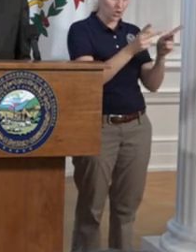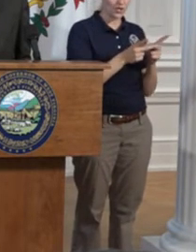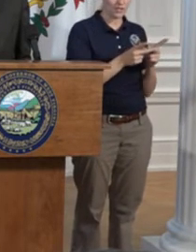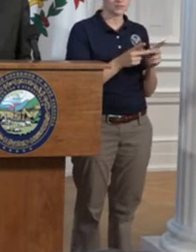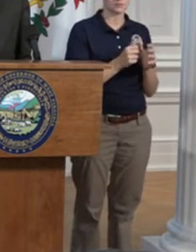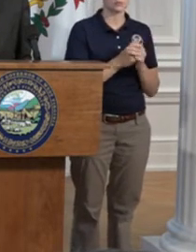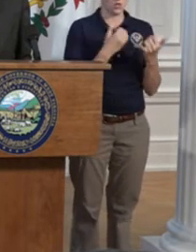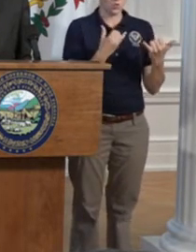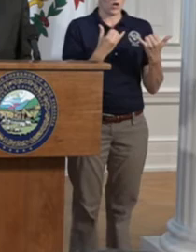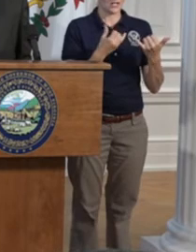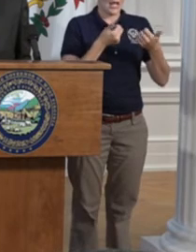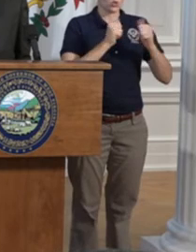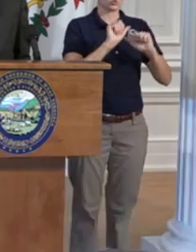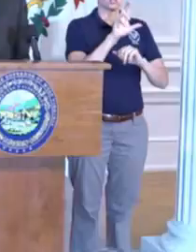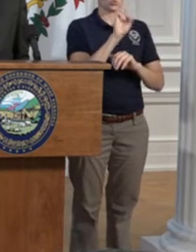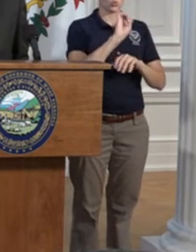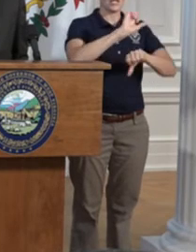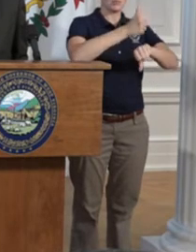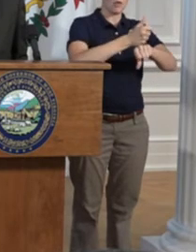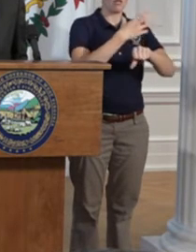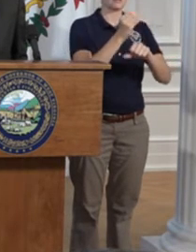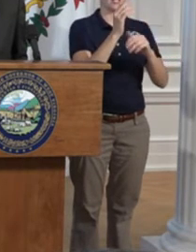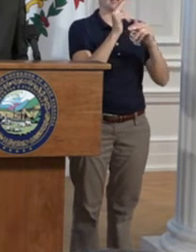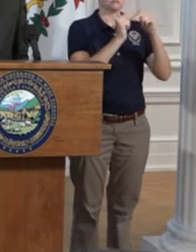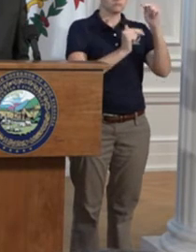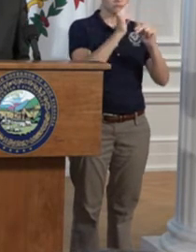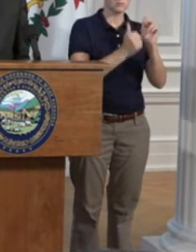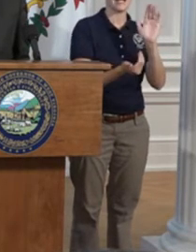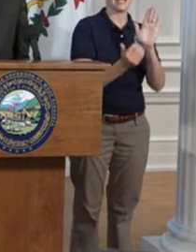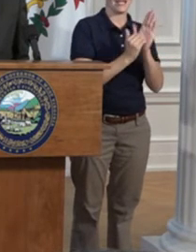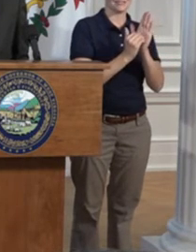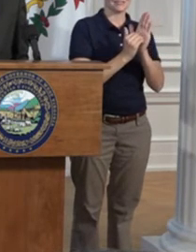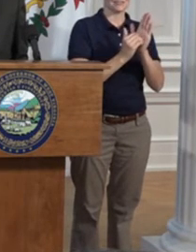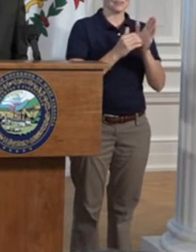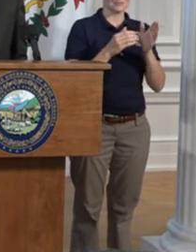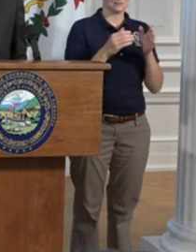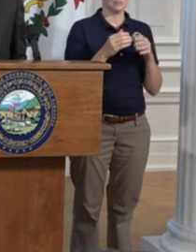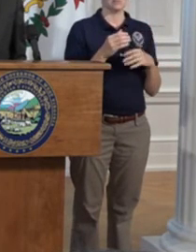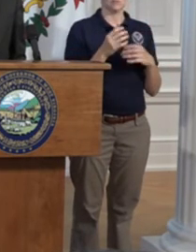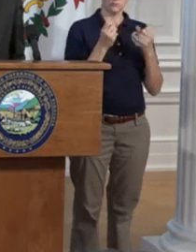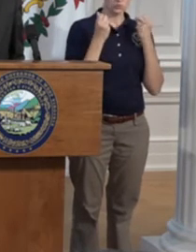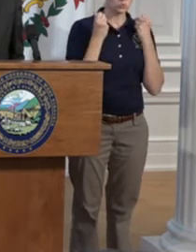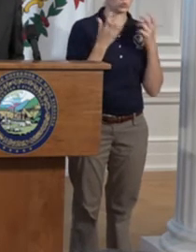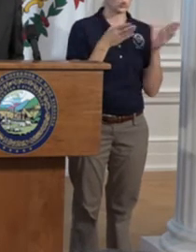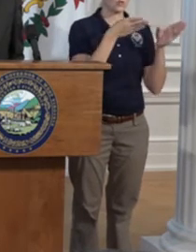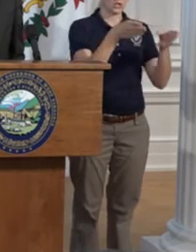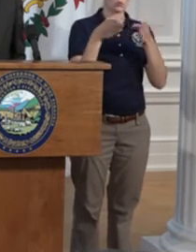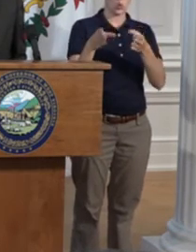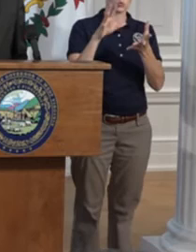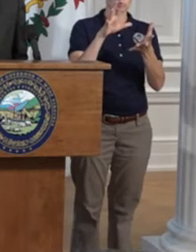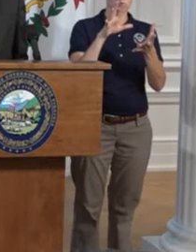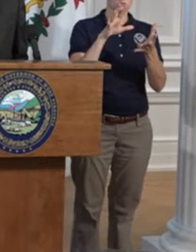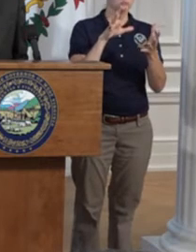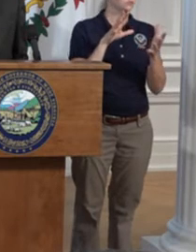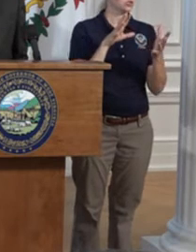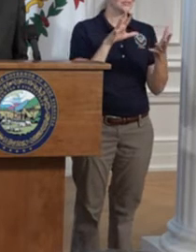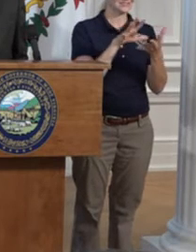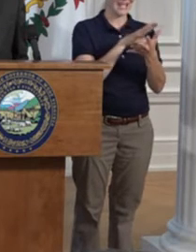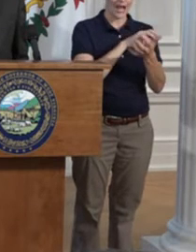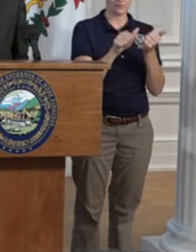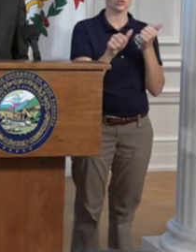rebuilding and reconstructing. There's widespread damage to our roadway system throughout the counties impacted by this